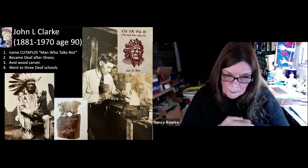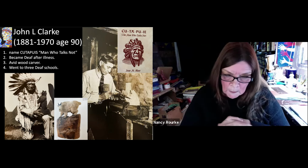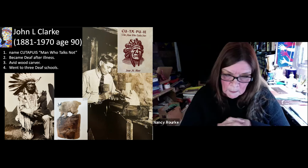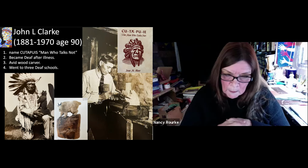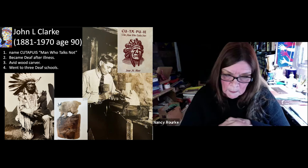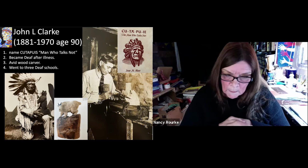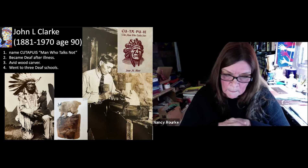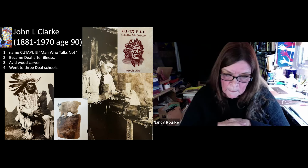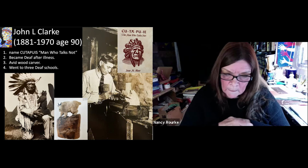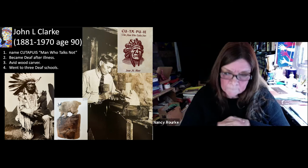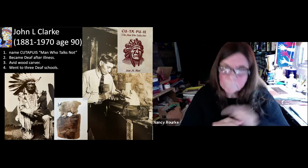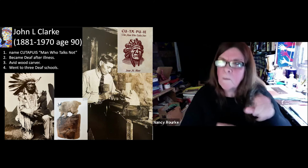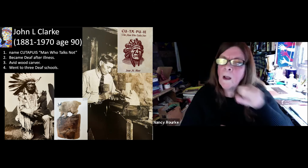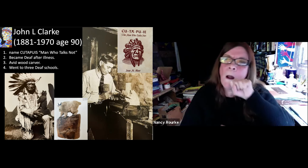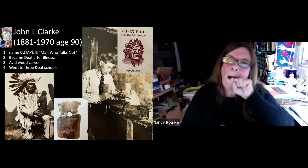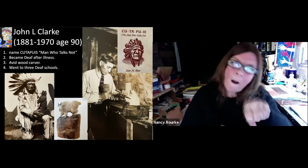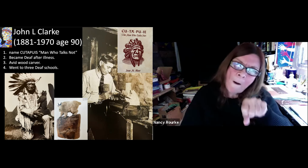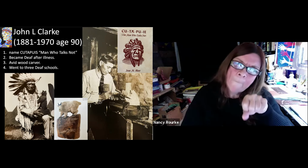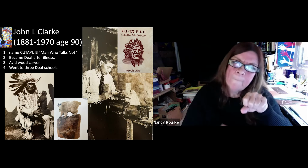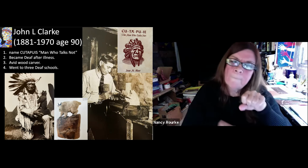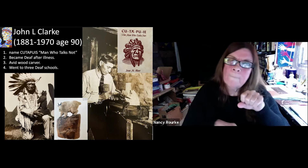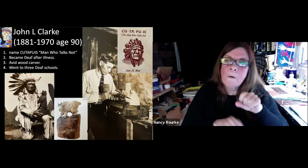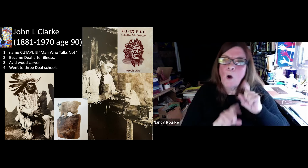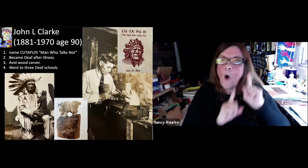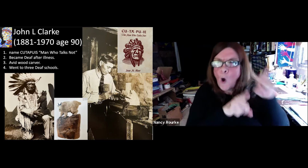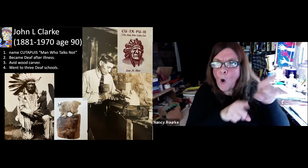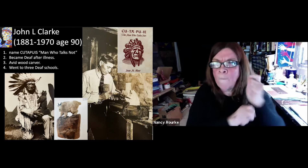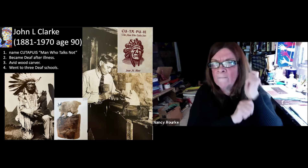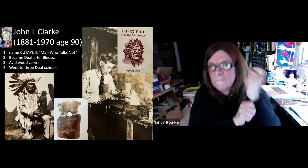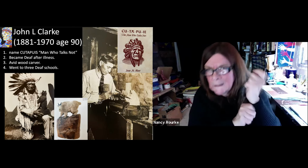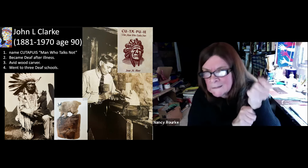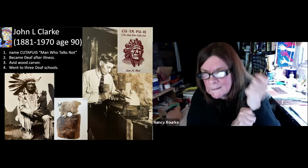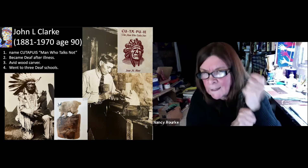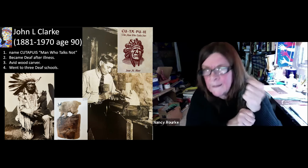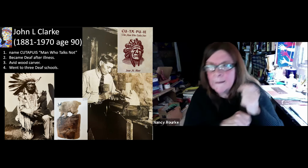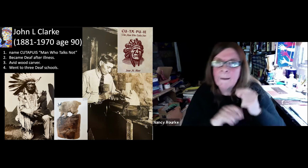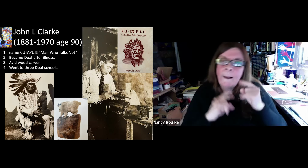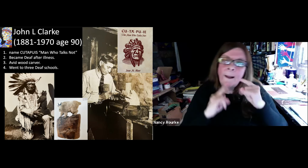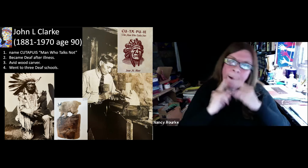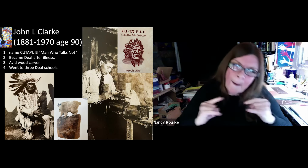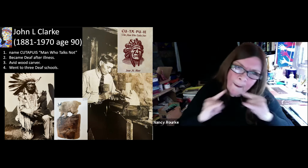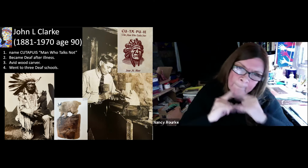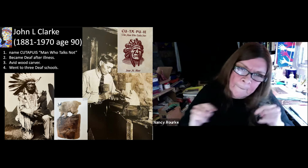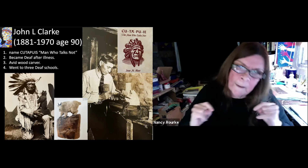he also experienced. A lot of communication. Frustration. Because there was trouble. Communicating with others.